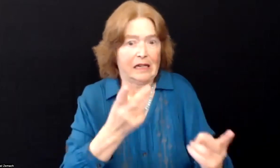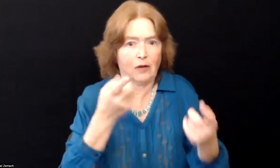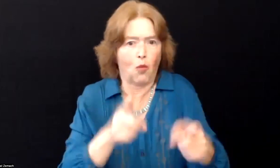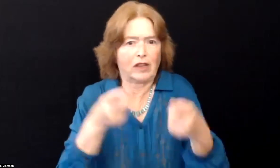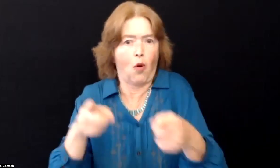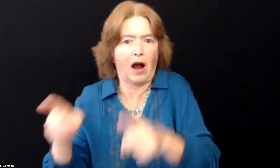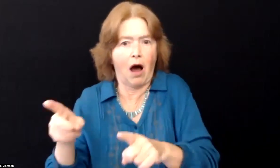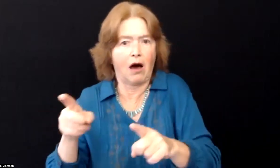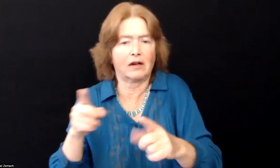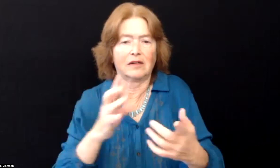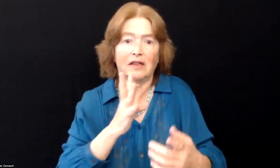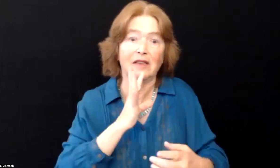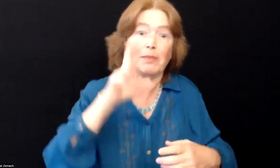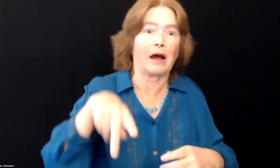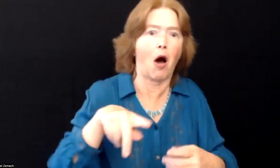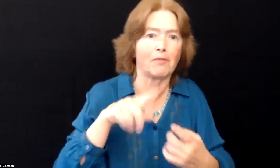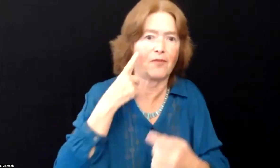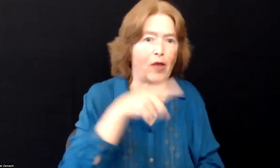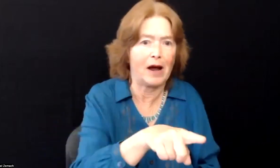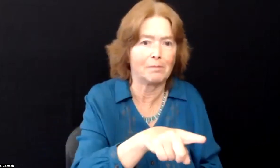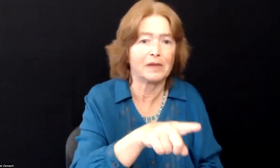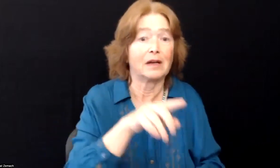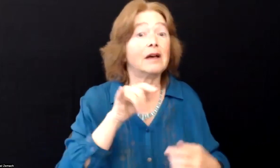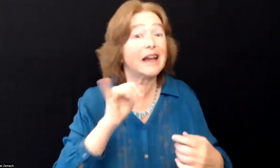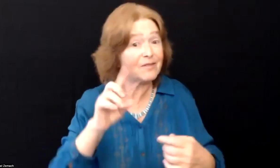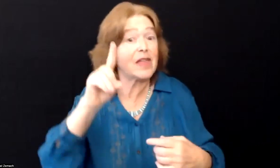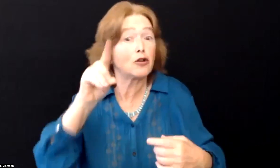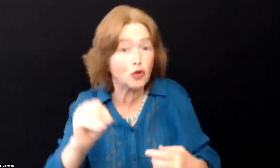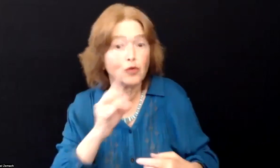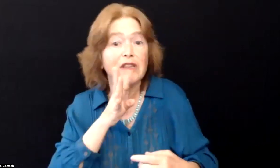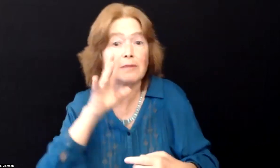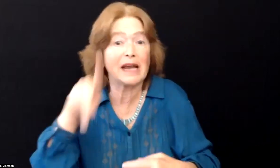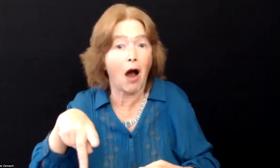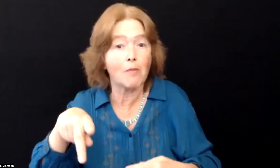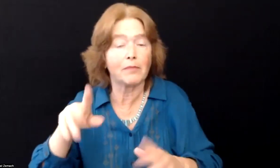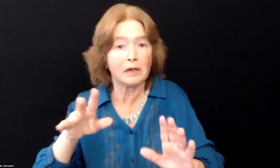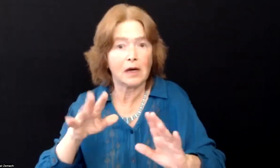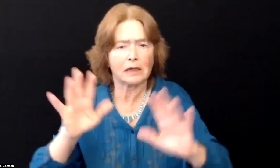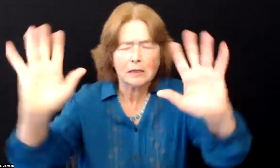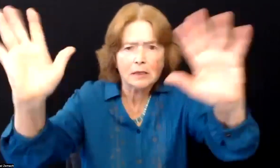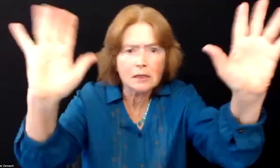Nobody else was able to see what was going on and speak up for those deaf students. And